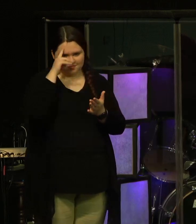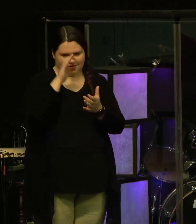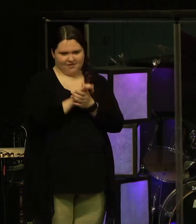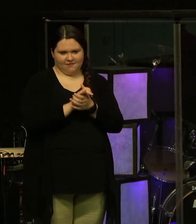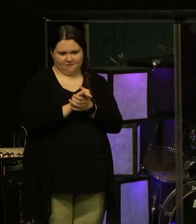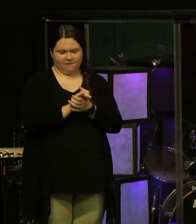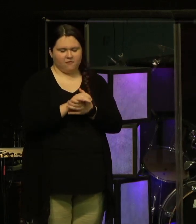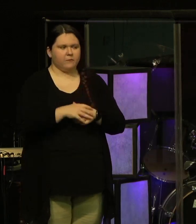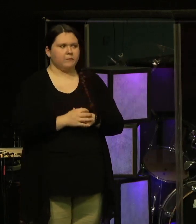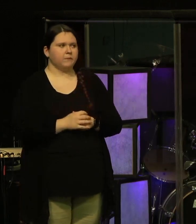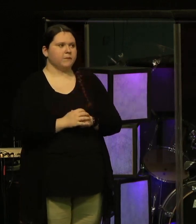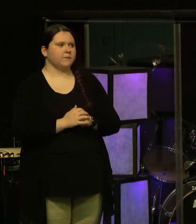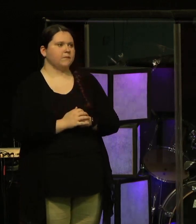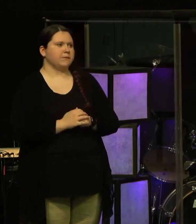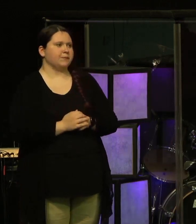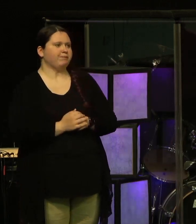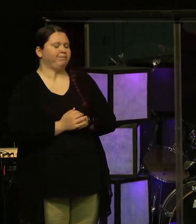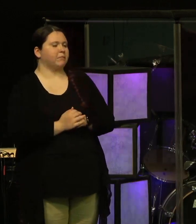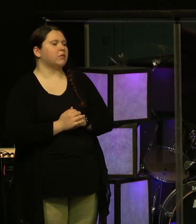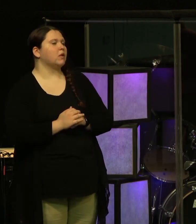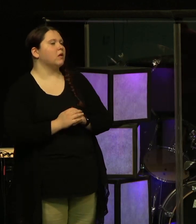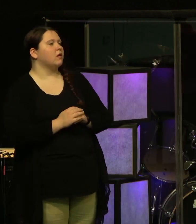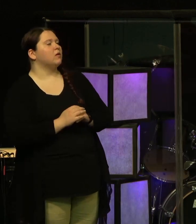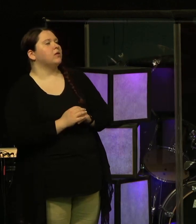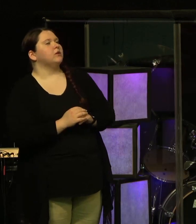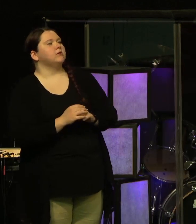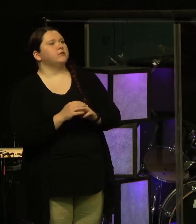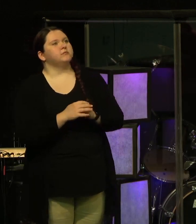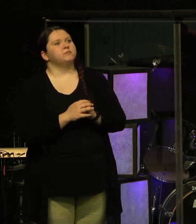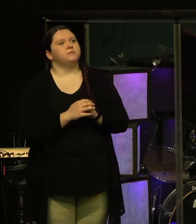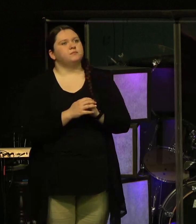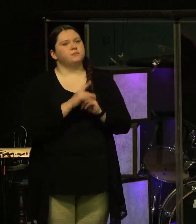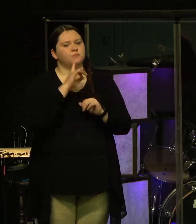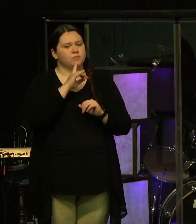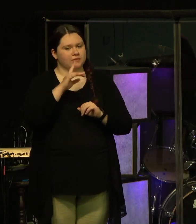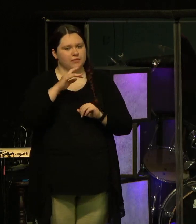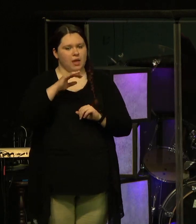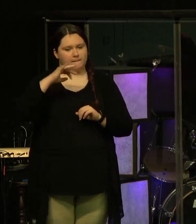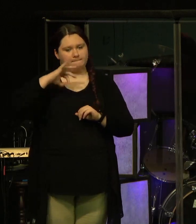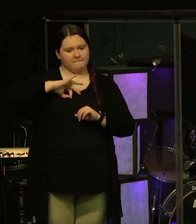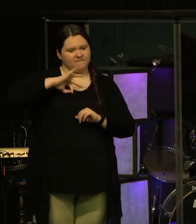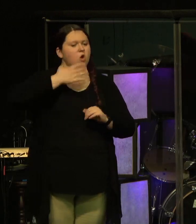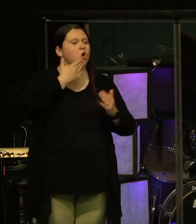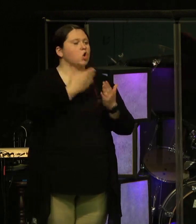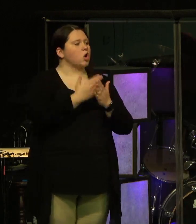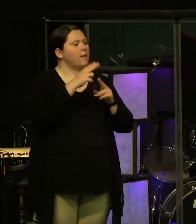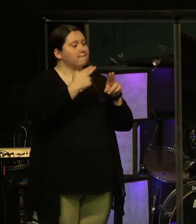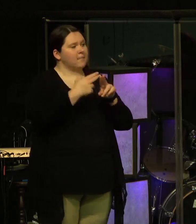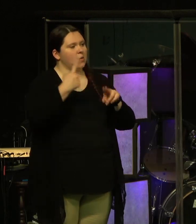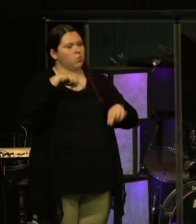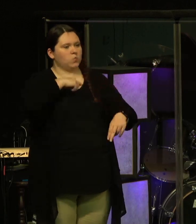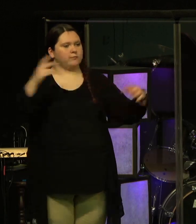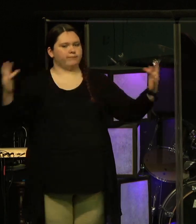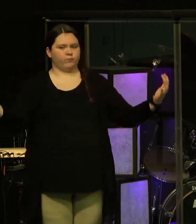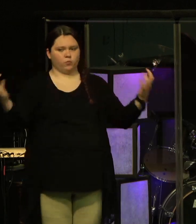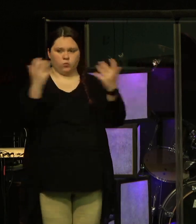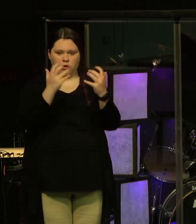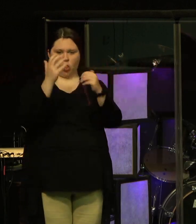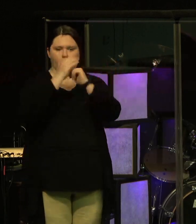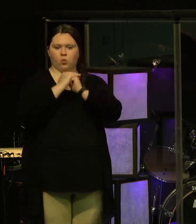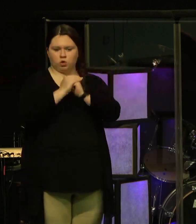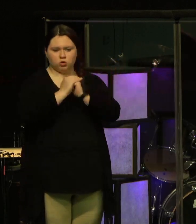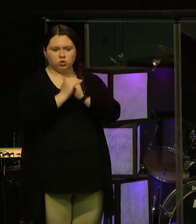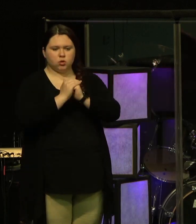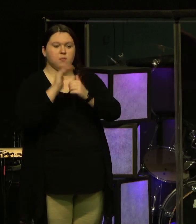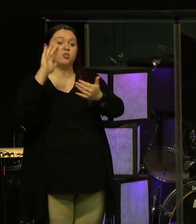Folks, there's a benefit to when we come together for worship. There's a benefit to when we have great praise and